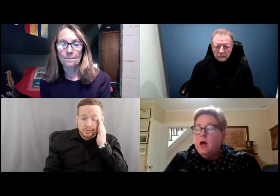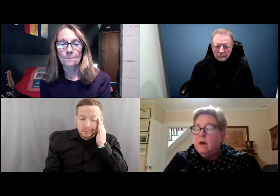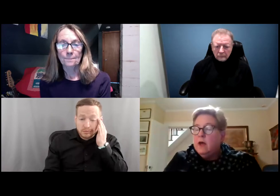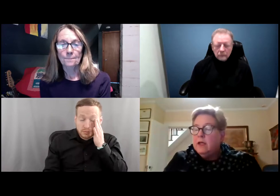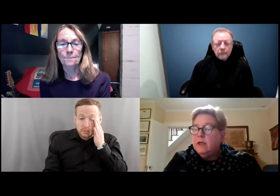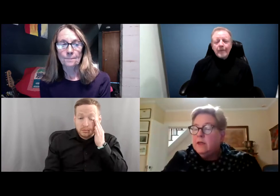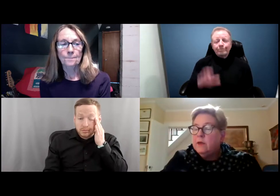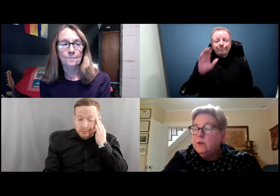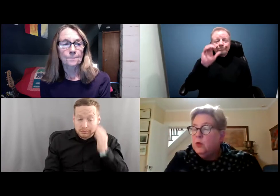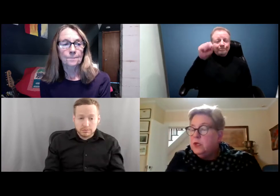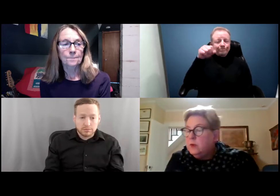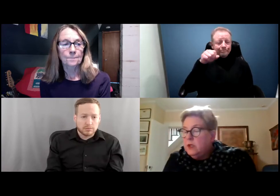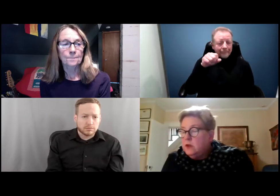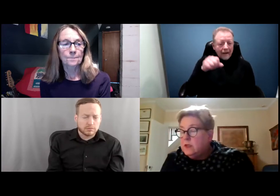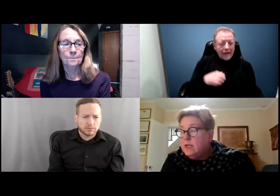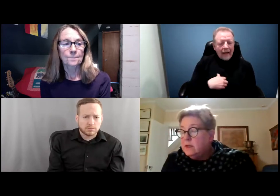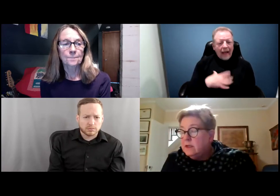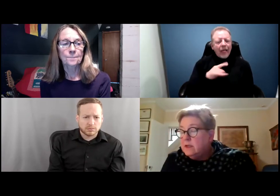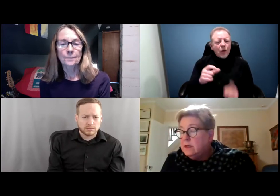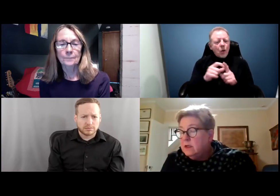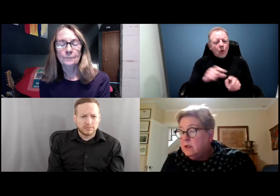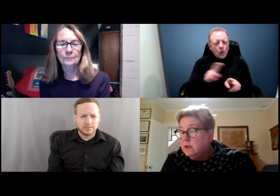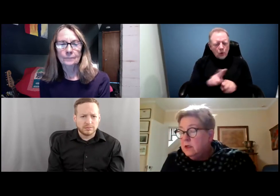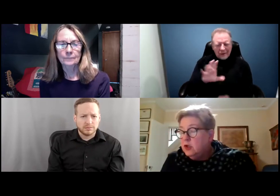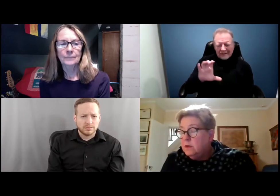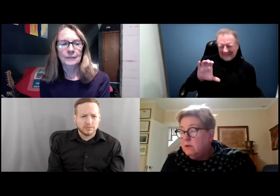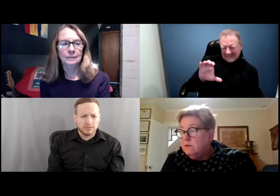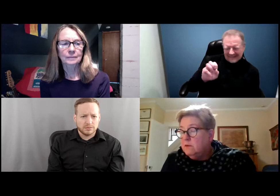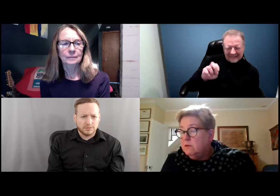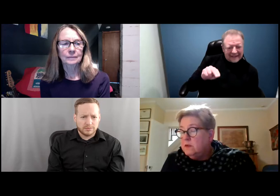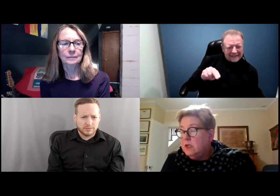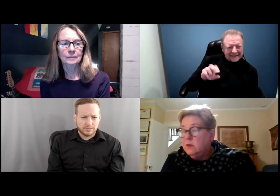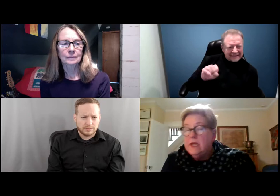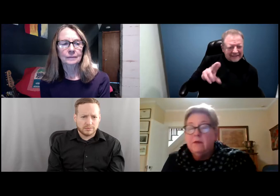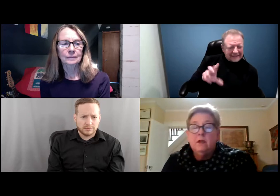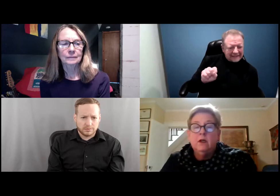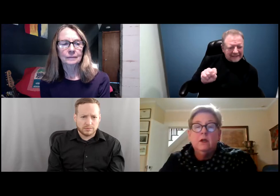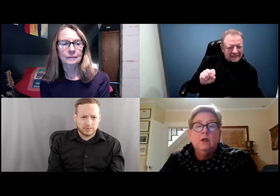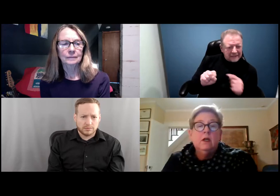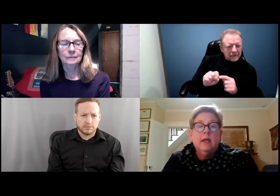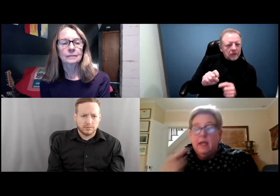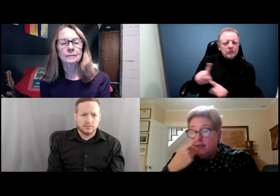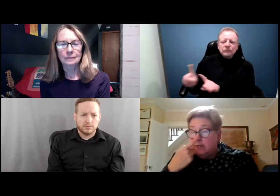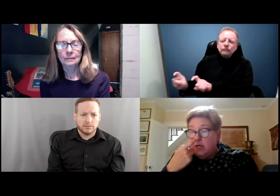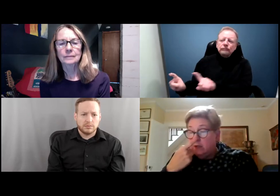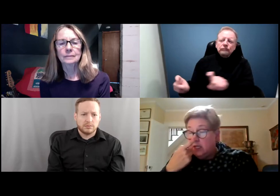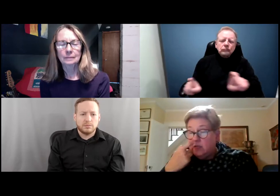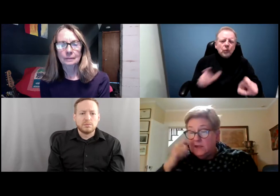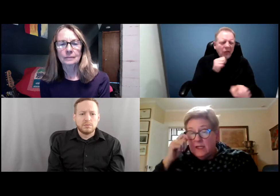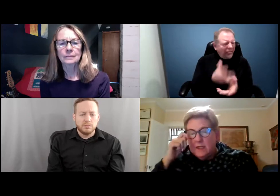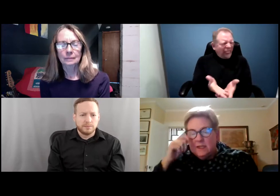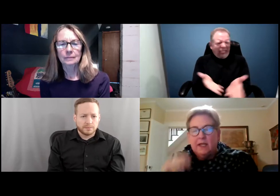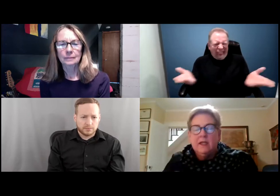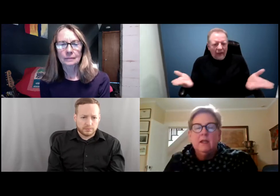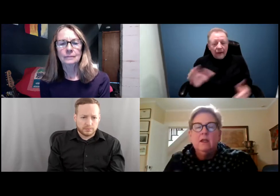So I like the word that we use, census, in terms of seeing who's out there. And it's my understanding